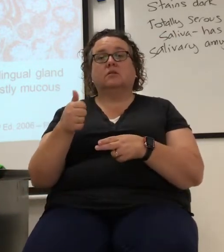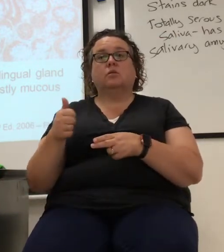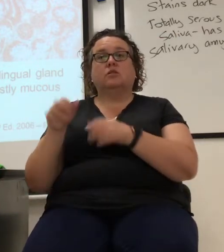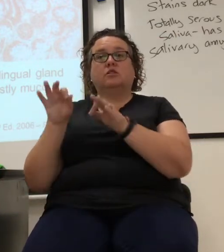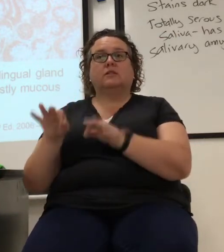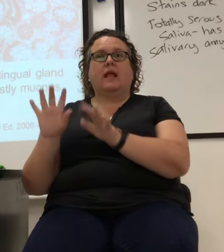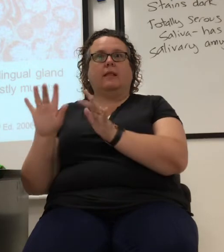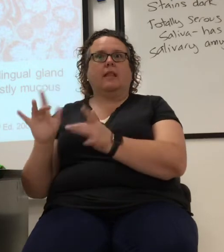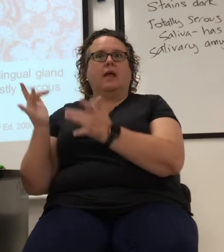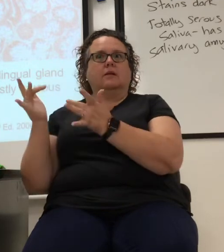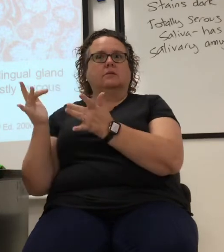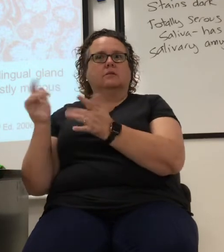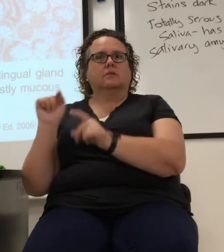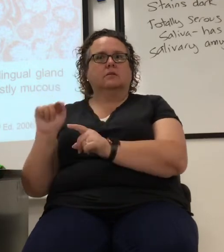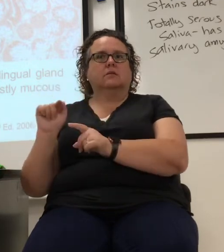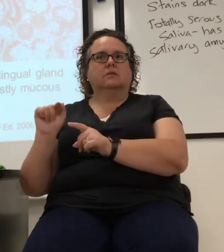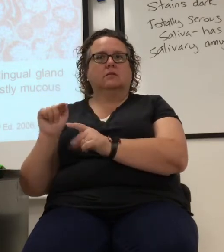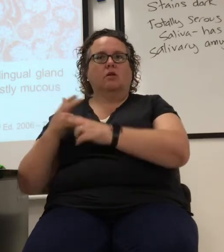light,